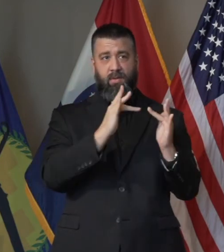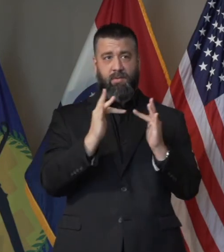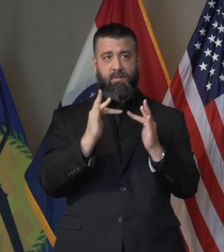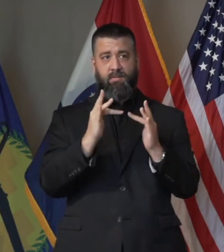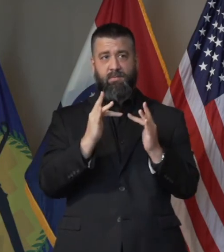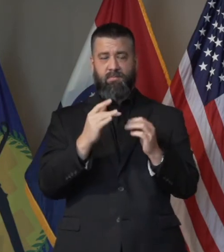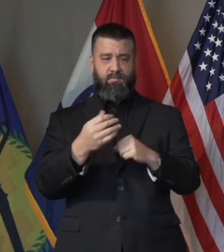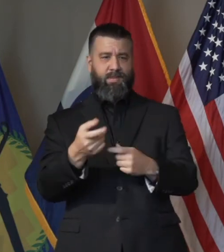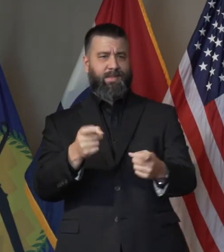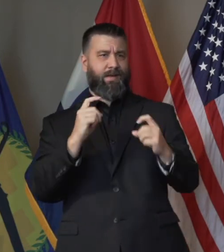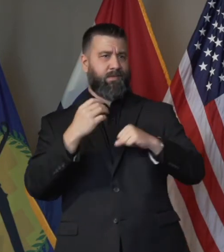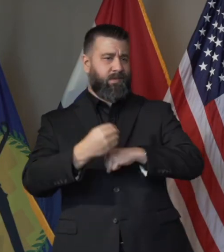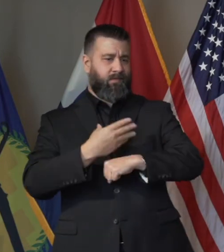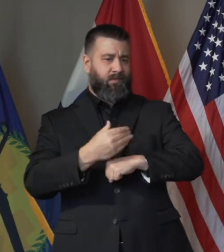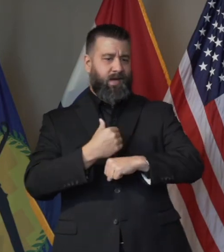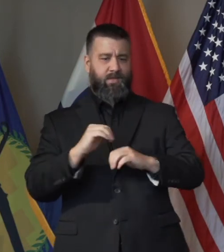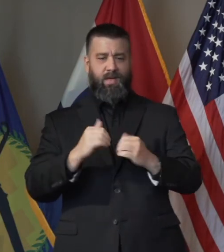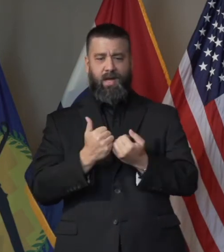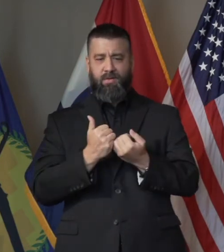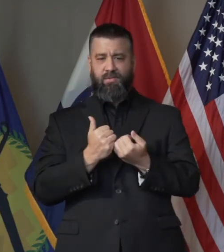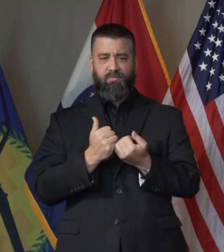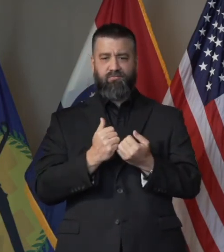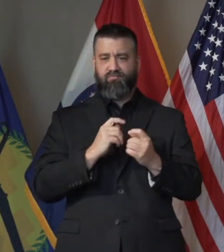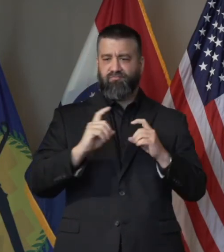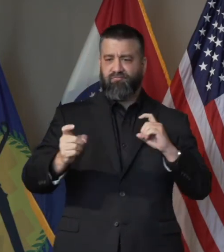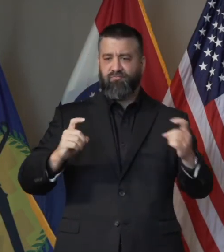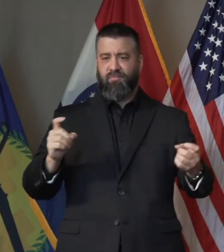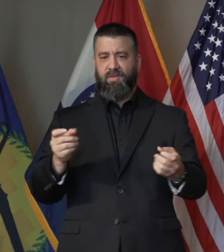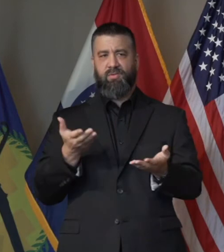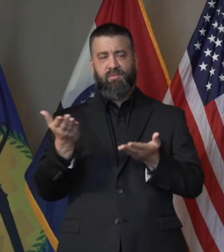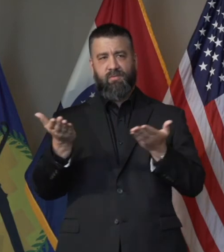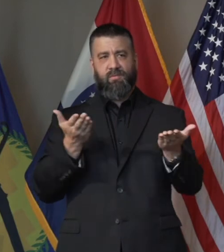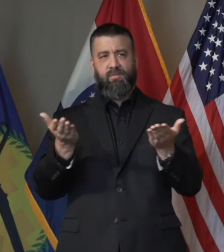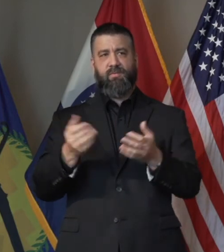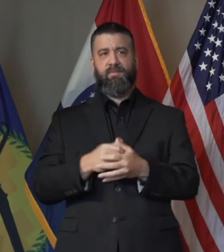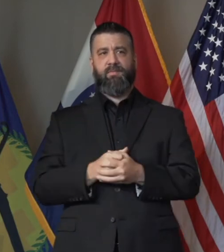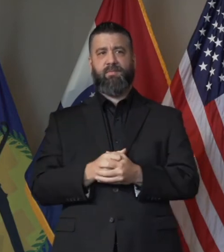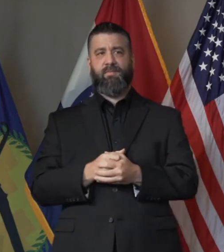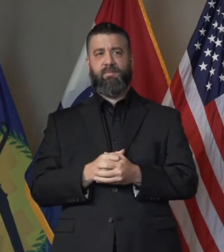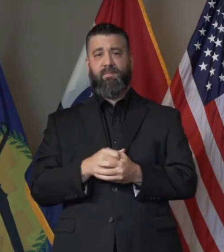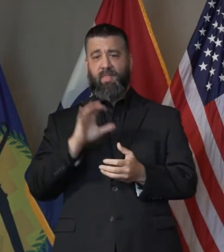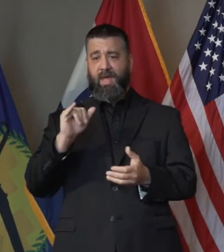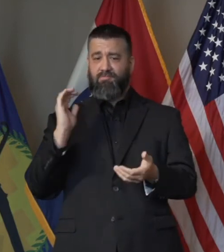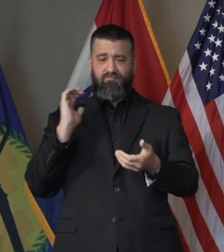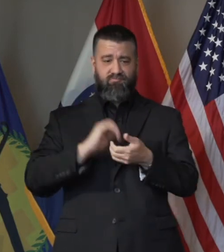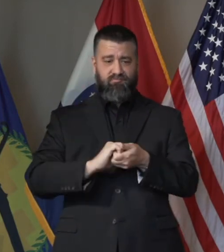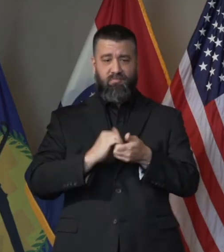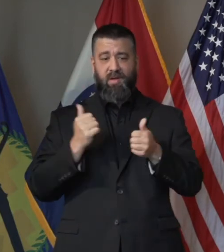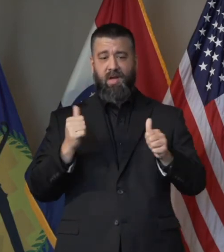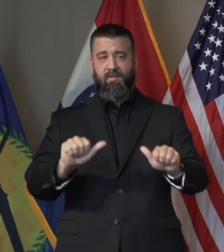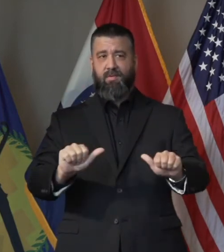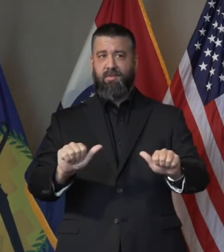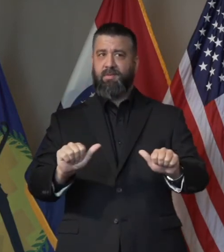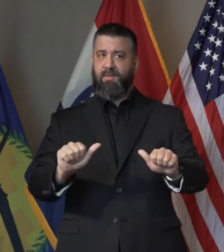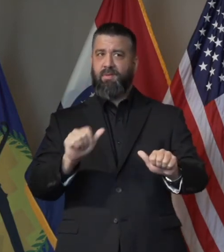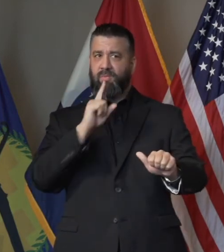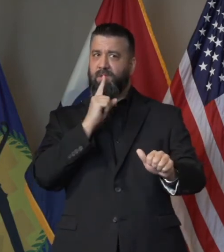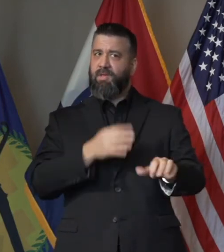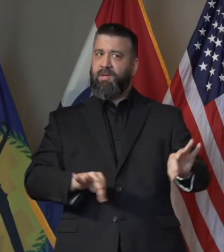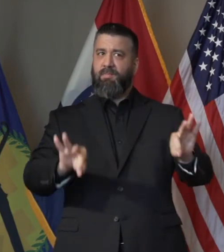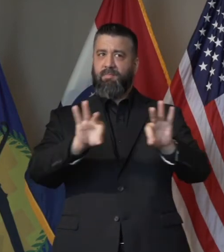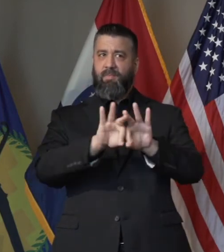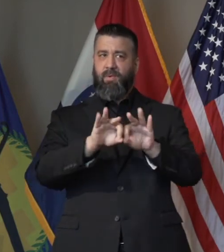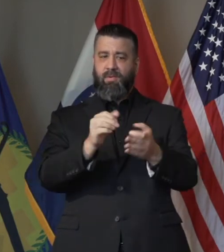engagement and assisted in the delivery of follow-up services. This collaborative effort will prove invaluable in our